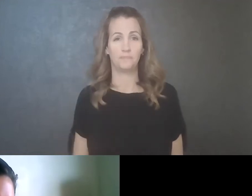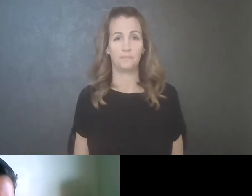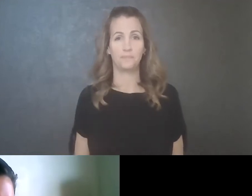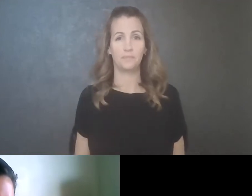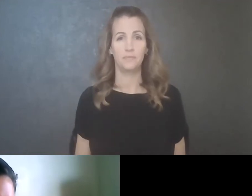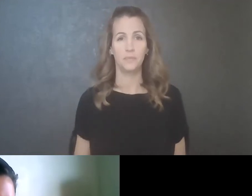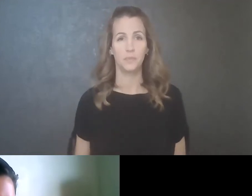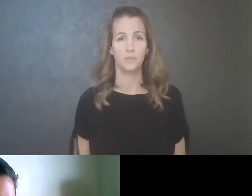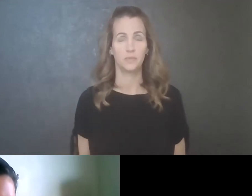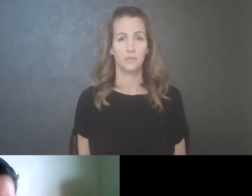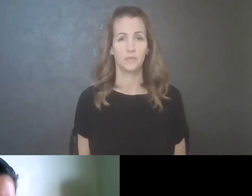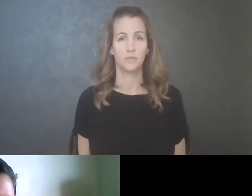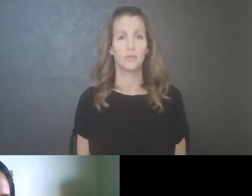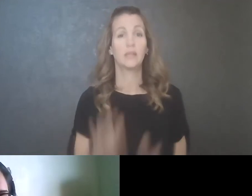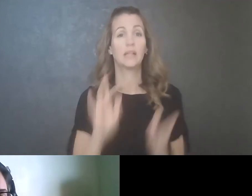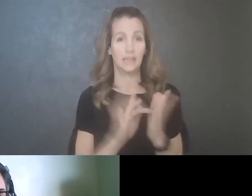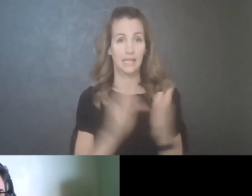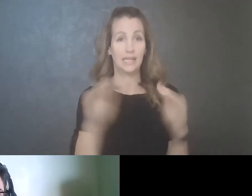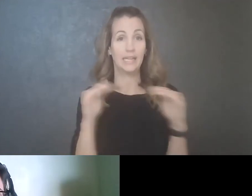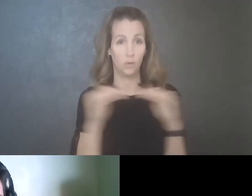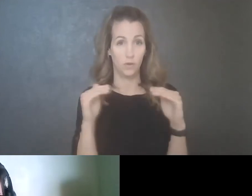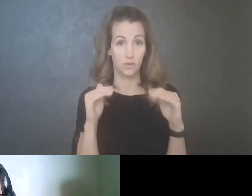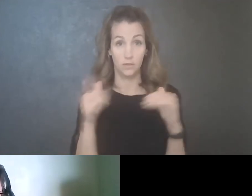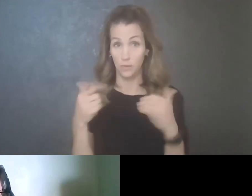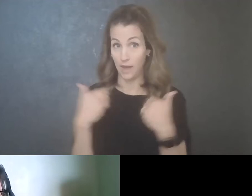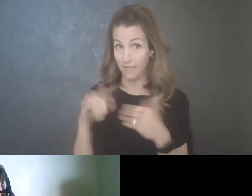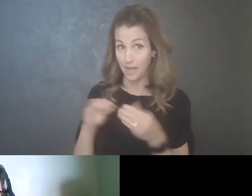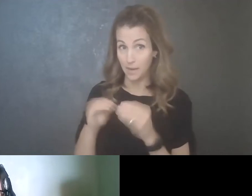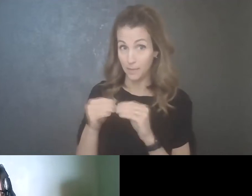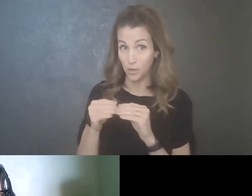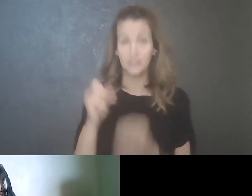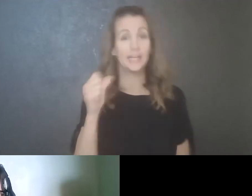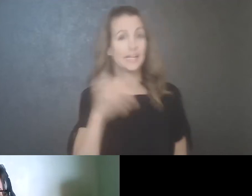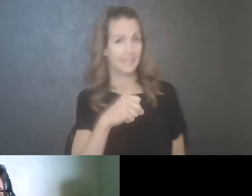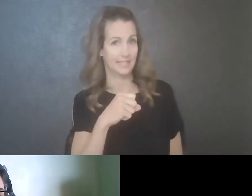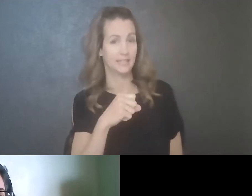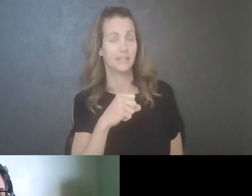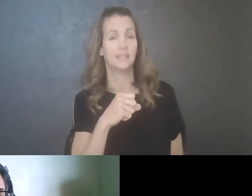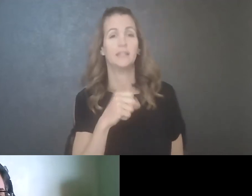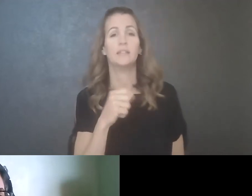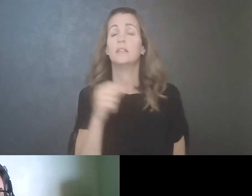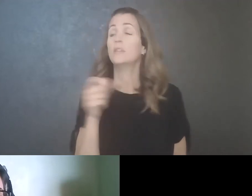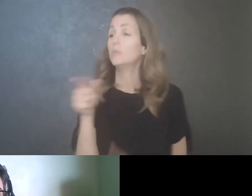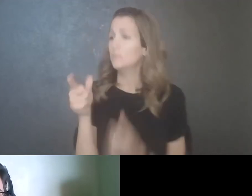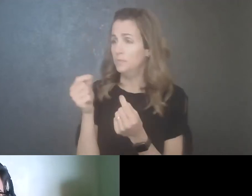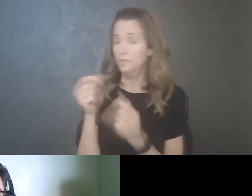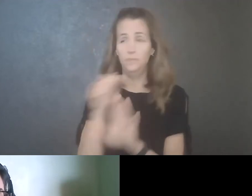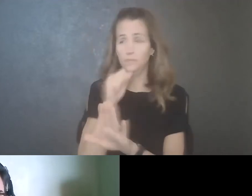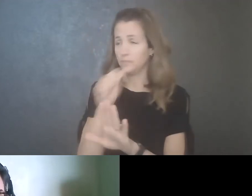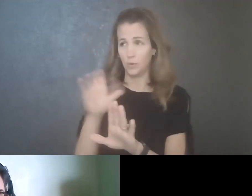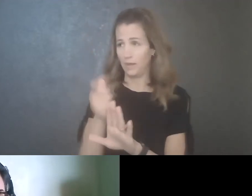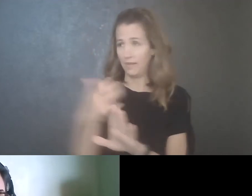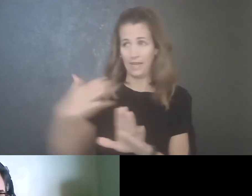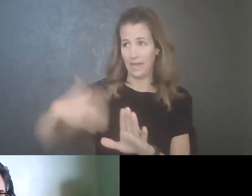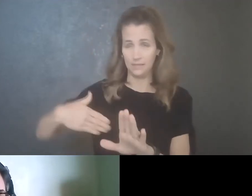62704 and hit equals. Are you at this number as well? Yes. Sure, great. Now what I want you to do is don't do anything yet. And